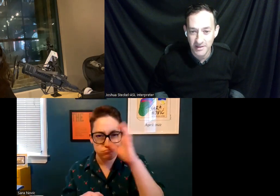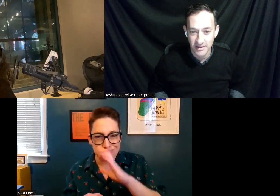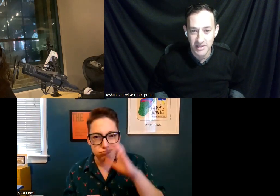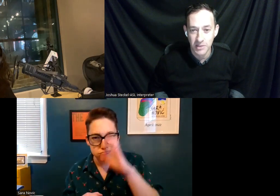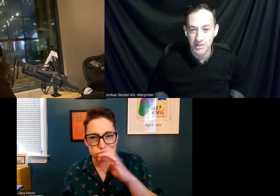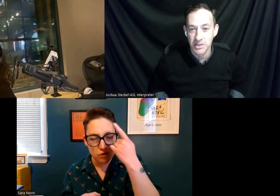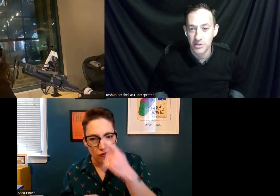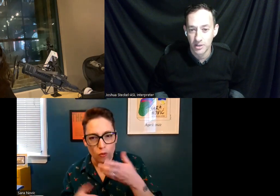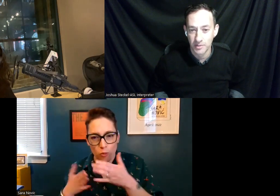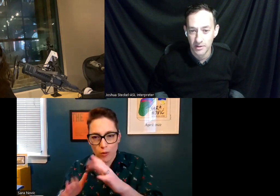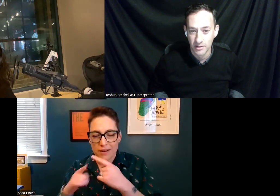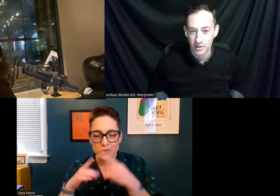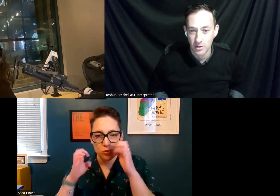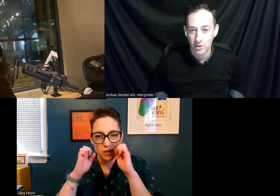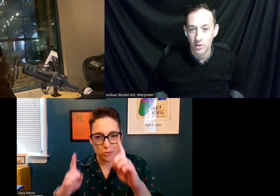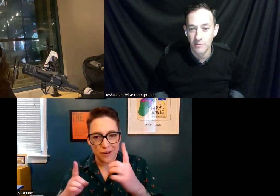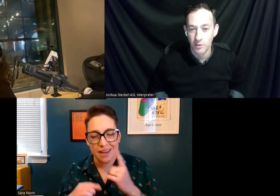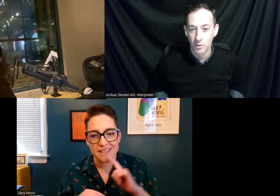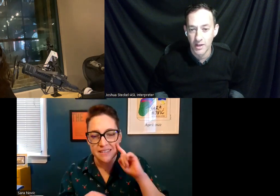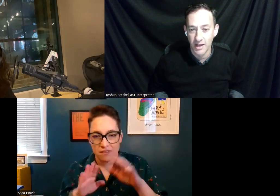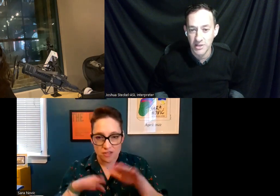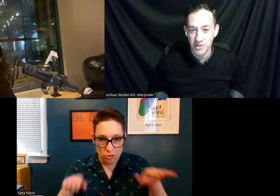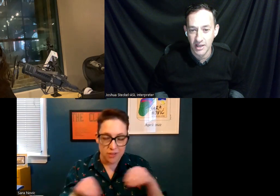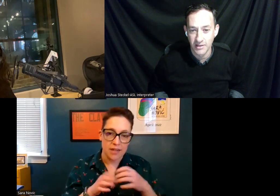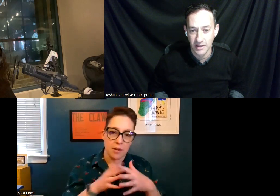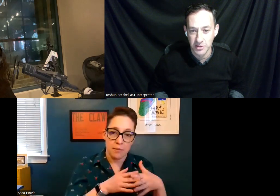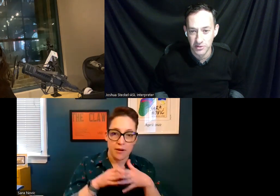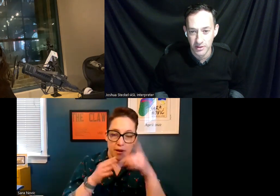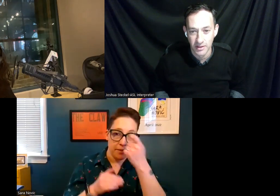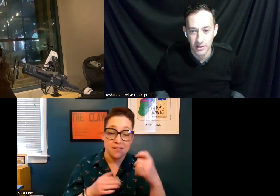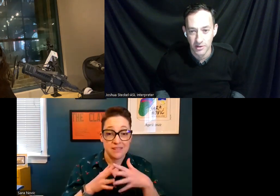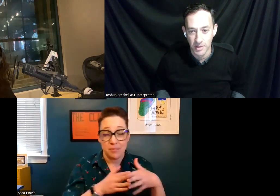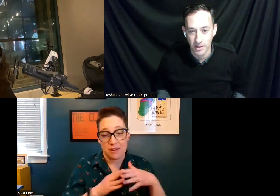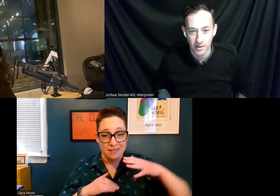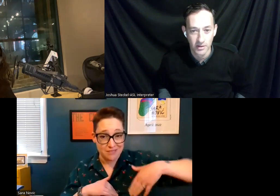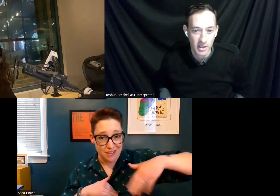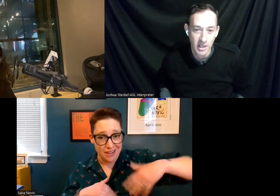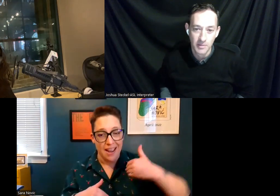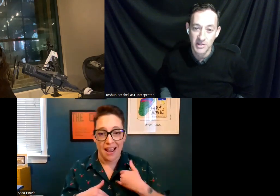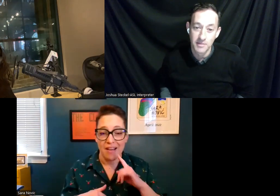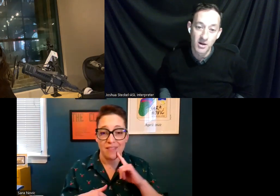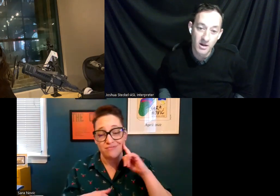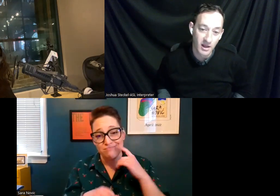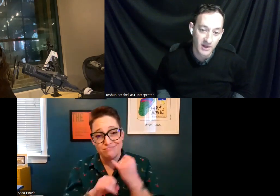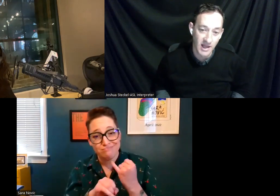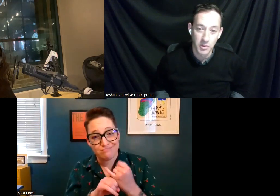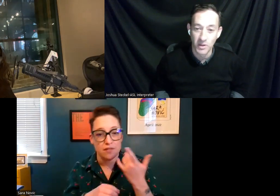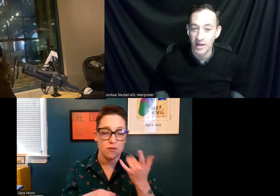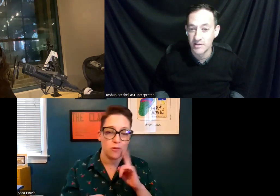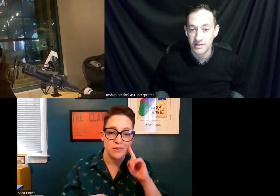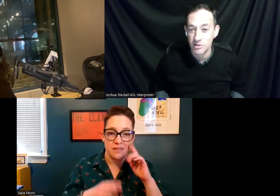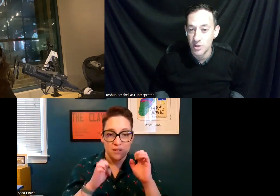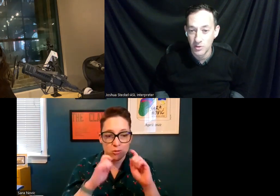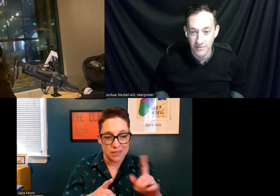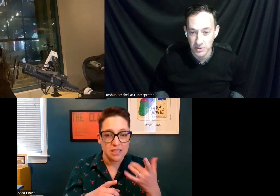happened is he went to Europe looking for a way to educate deaf children here in America. Because America at that point